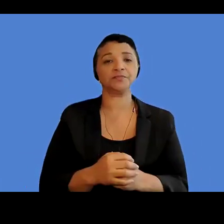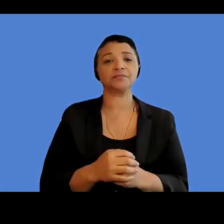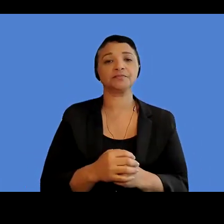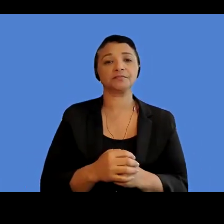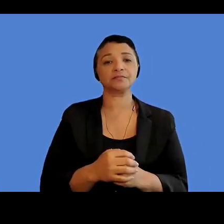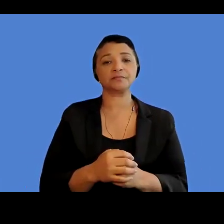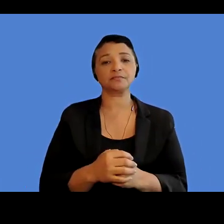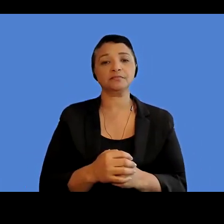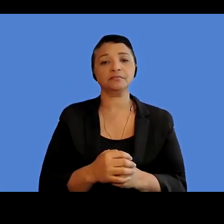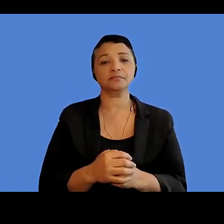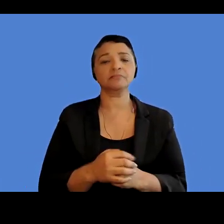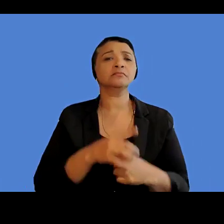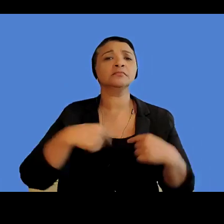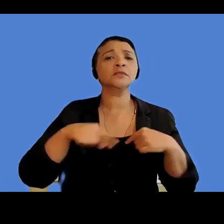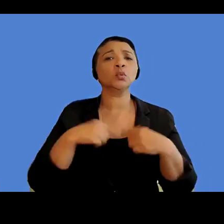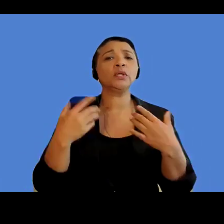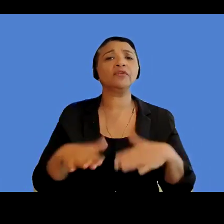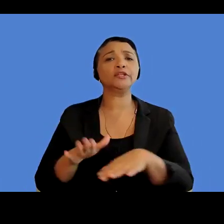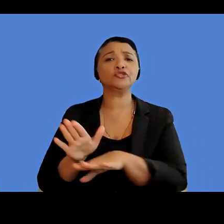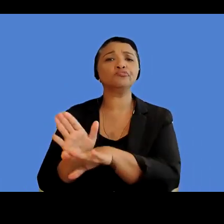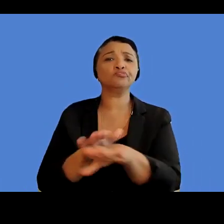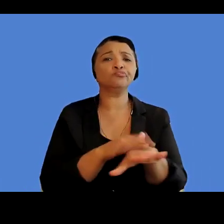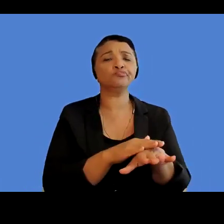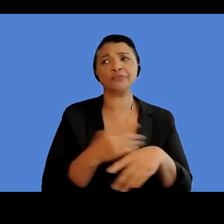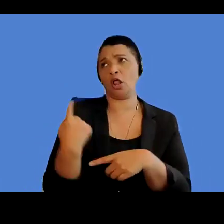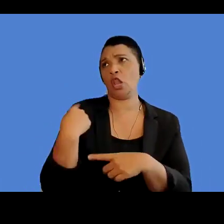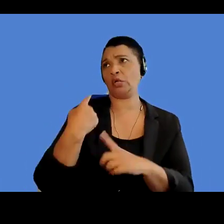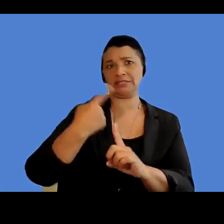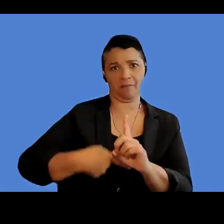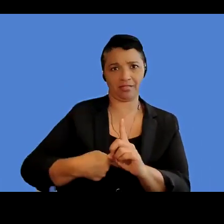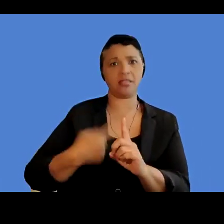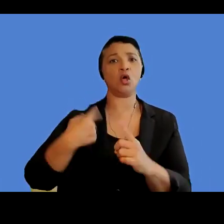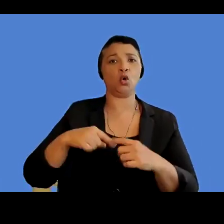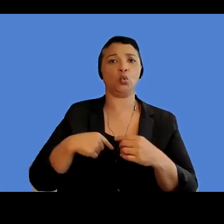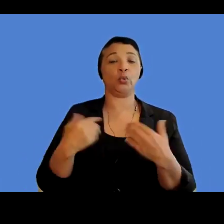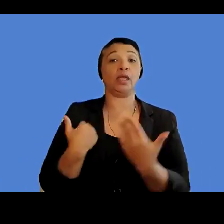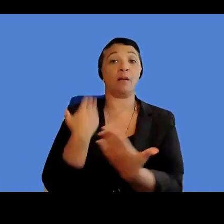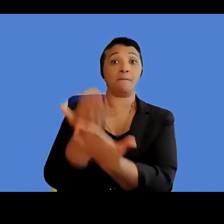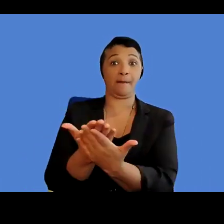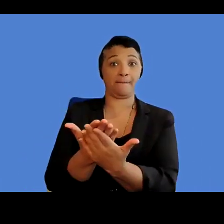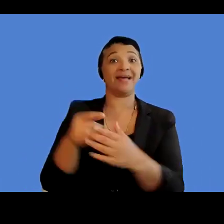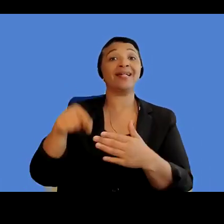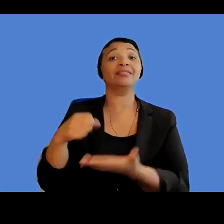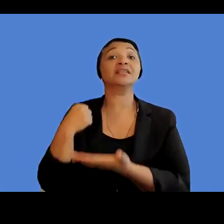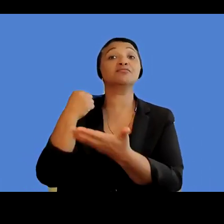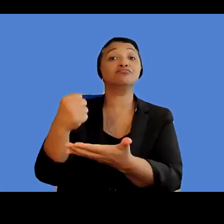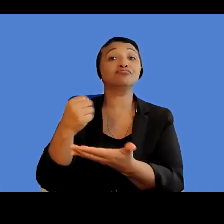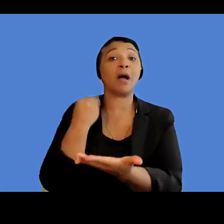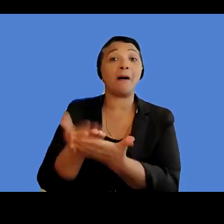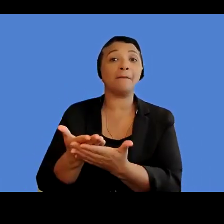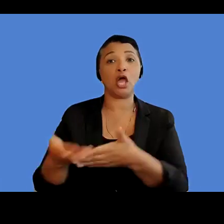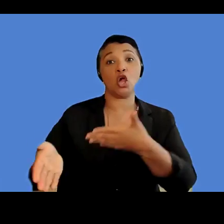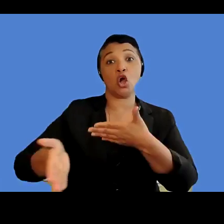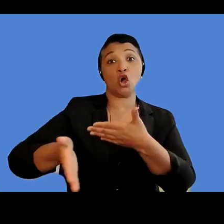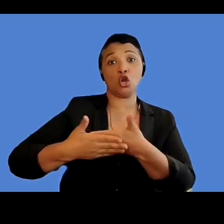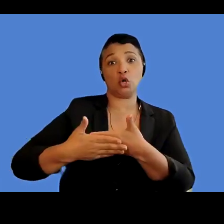We published a call for nomination last month, which closed about 2 weeks